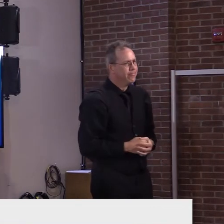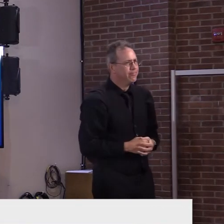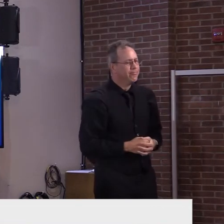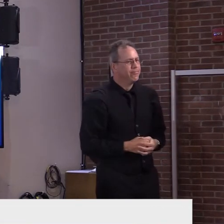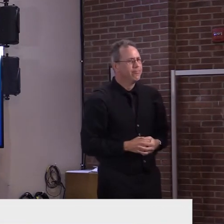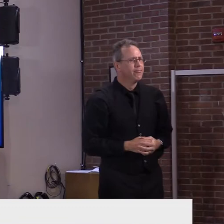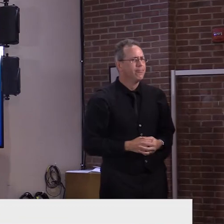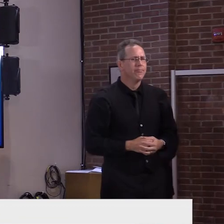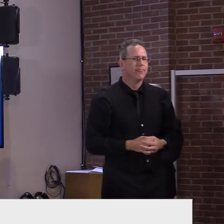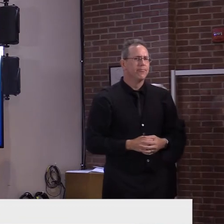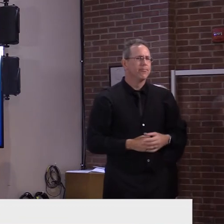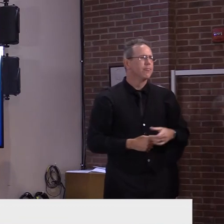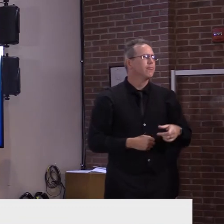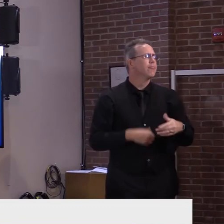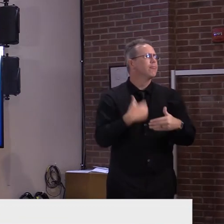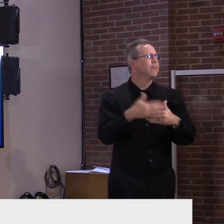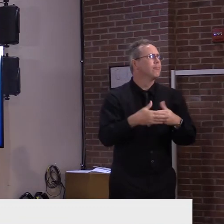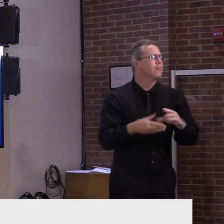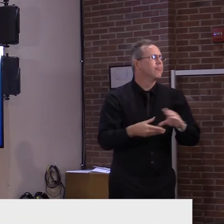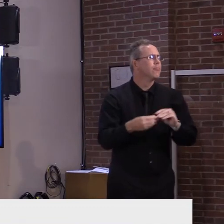Peter Hirschfeld, VPR.